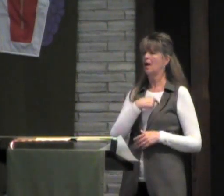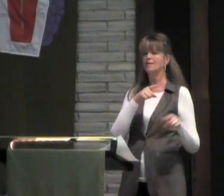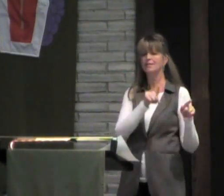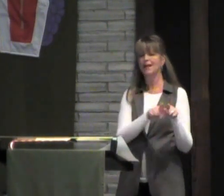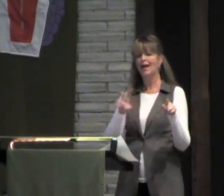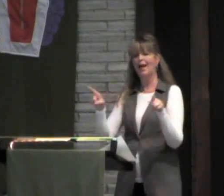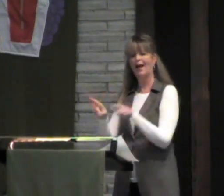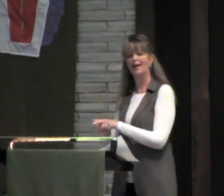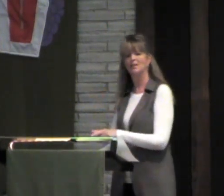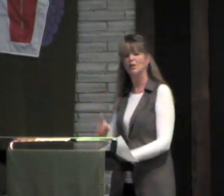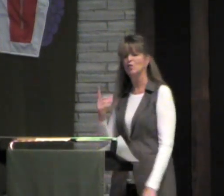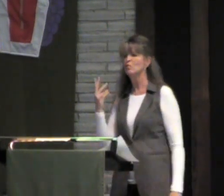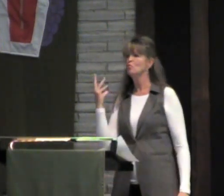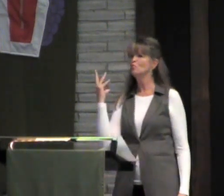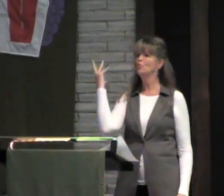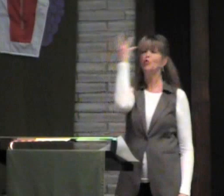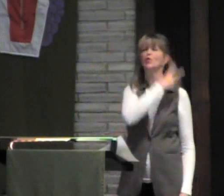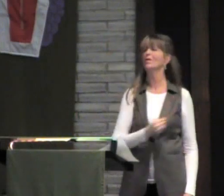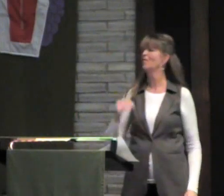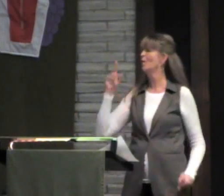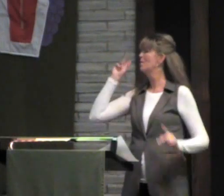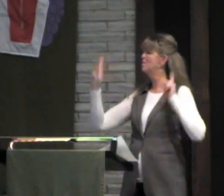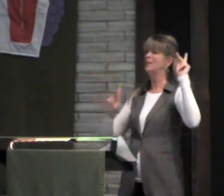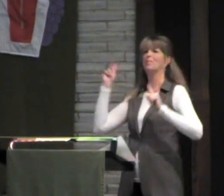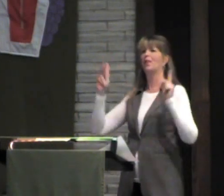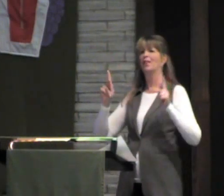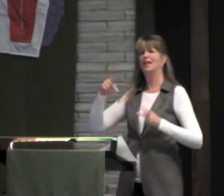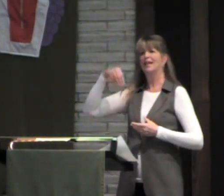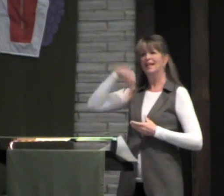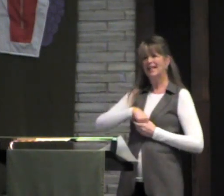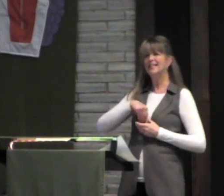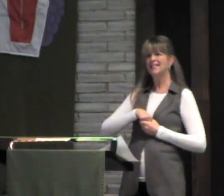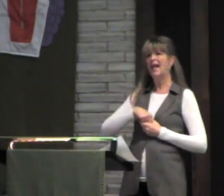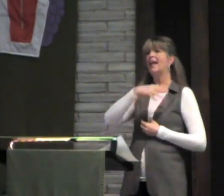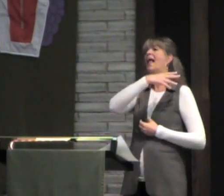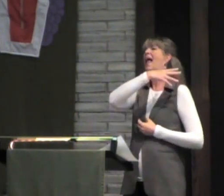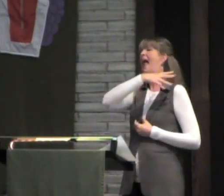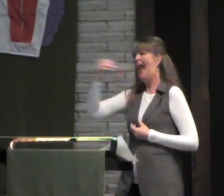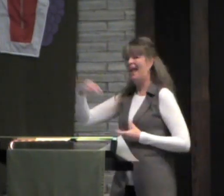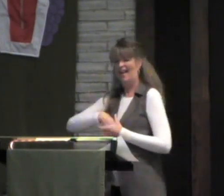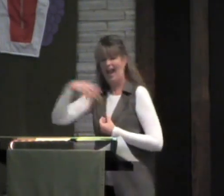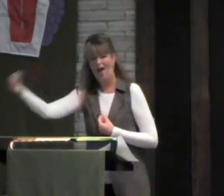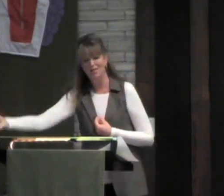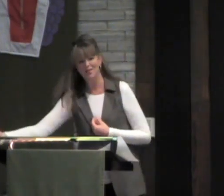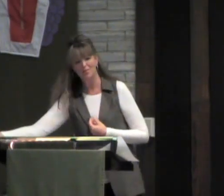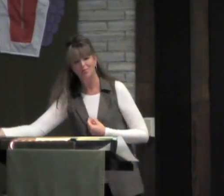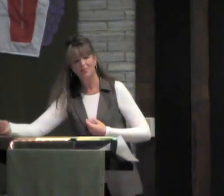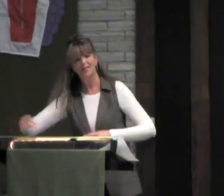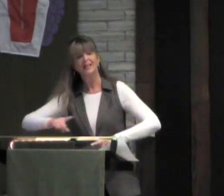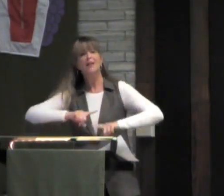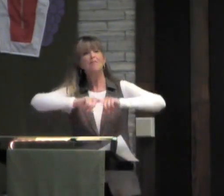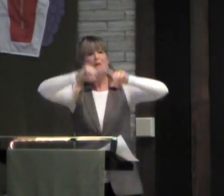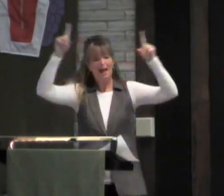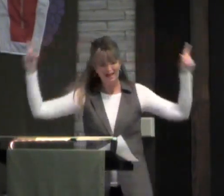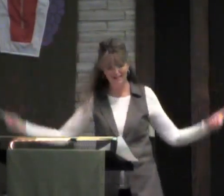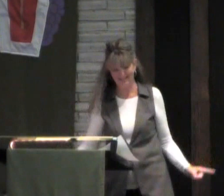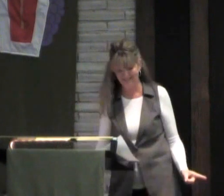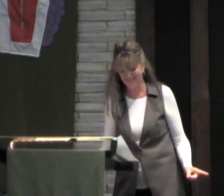and God looks down on us and he's pleased with us, and he looks at each one of us as we are beautiful people, inside and outside.